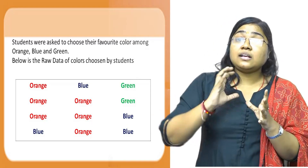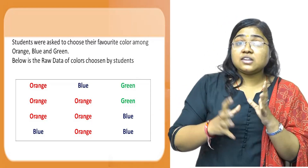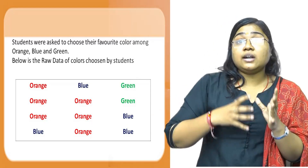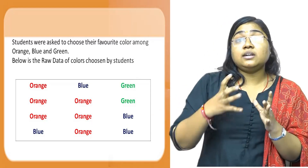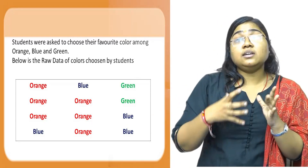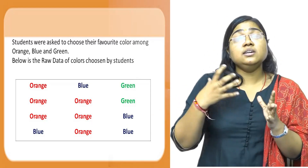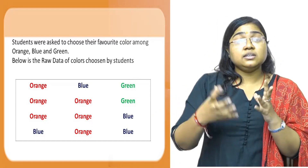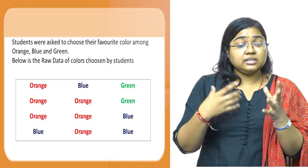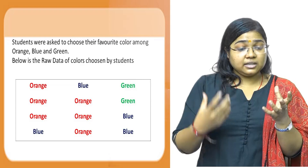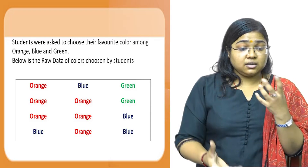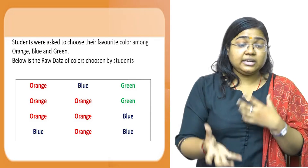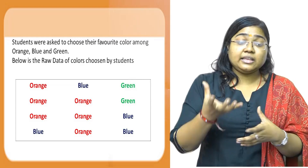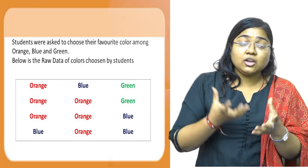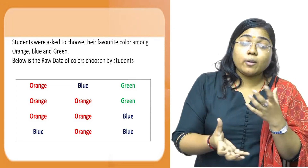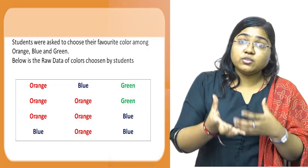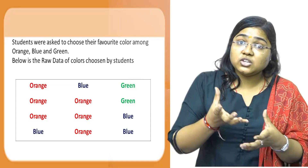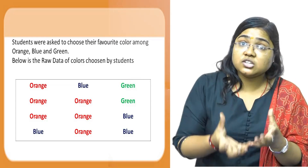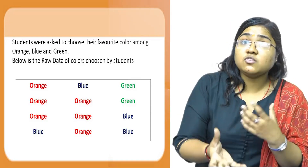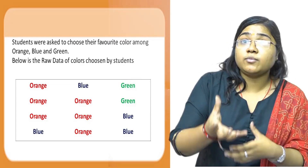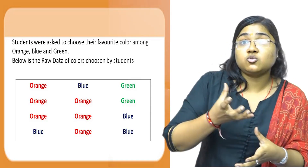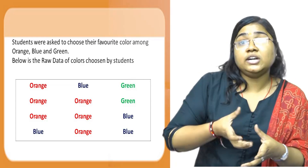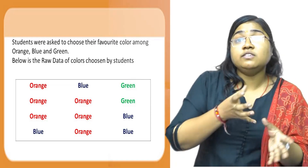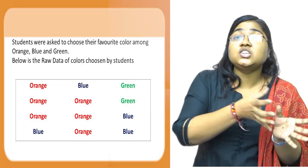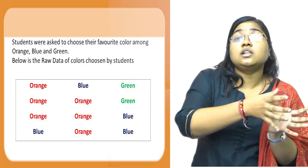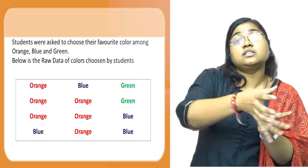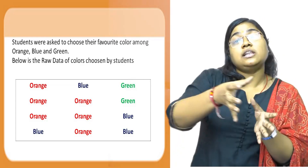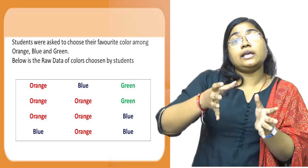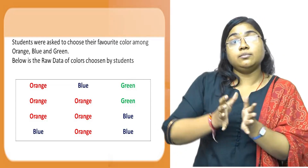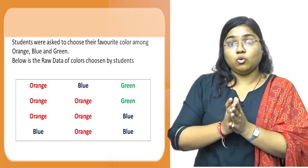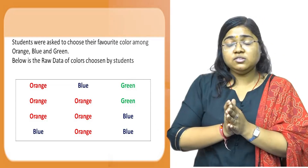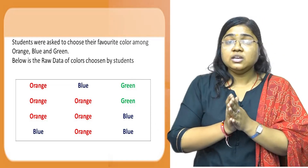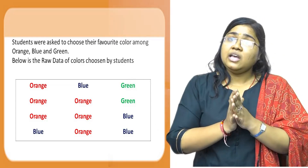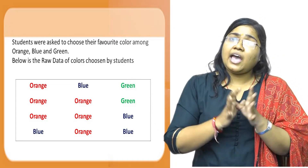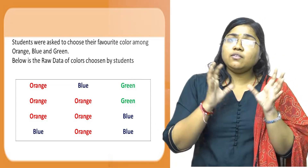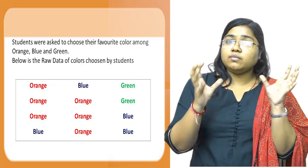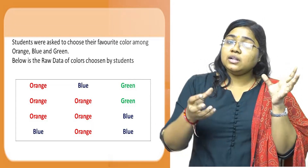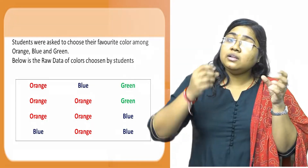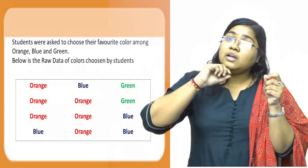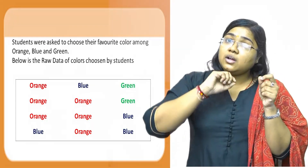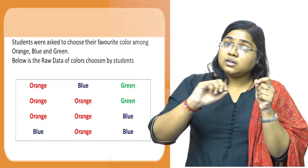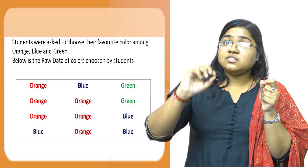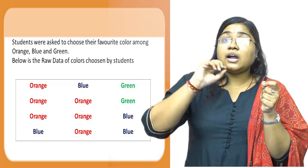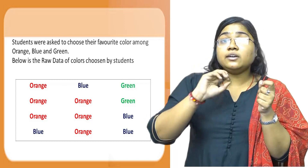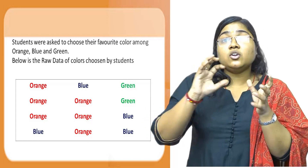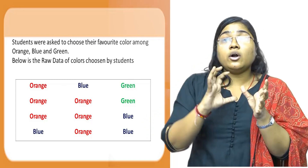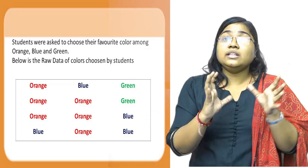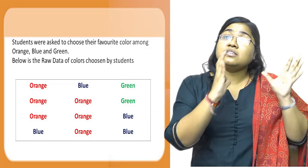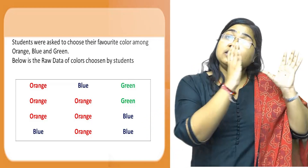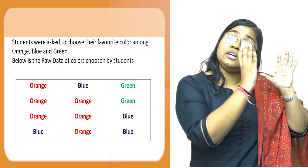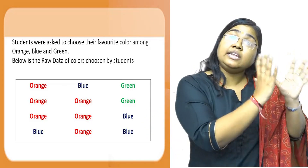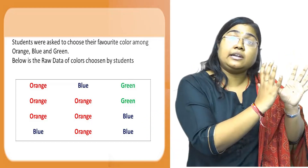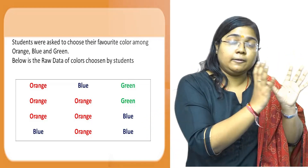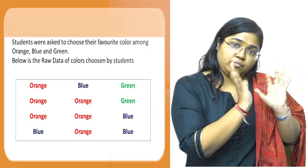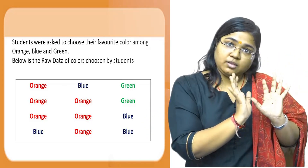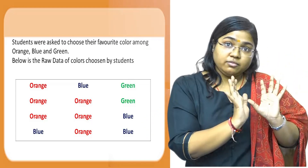will started taking observations from the student which color they like most, and we will started recording this